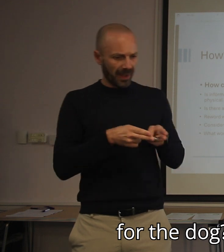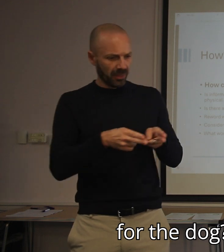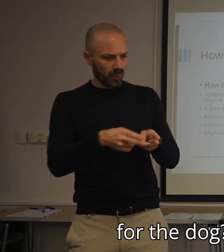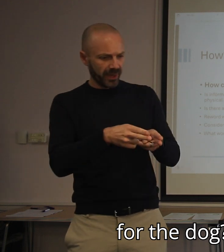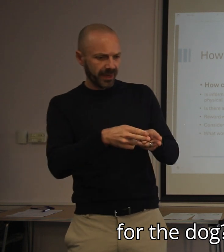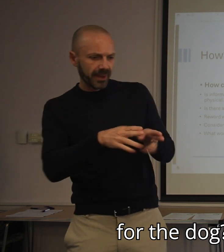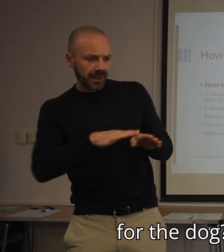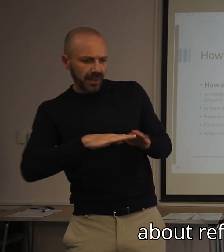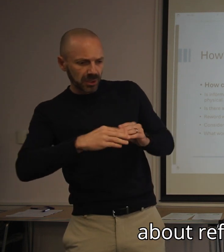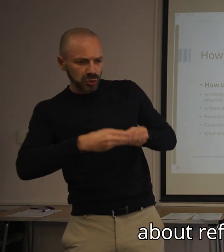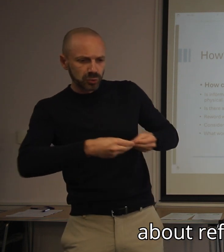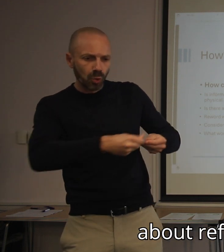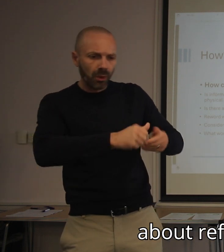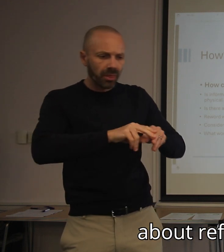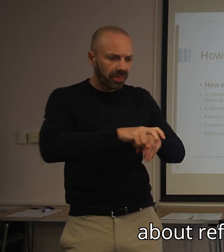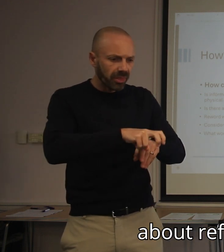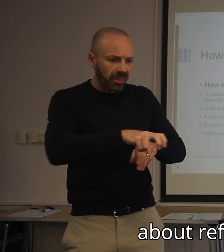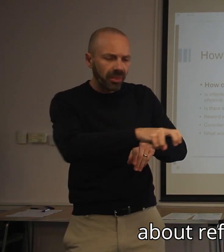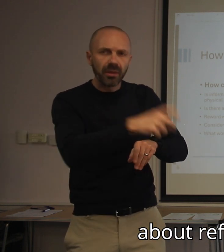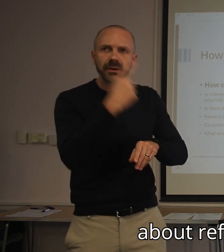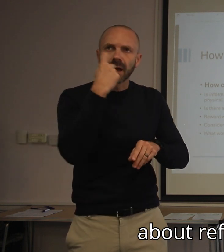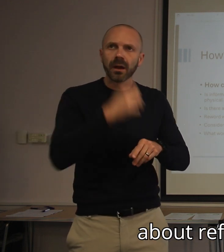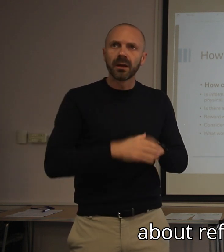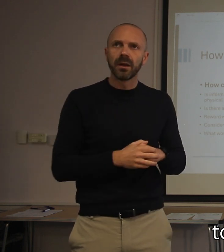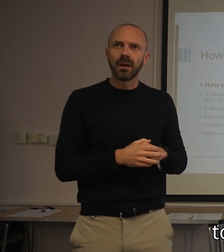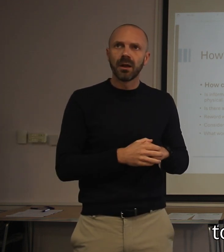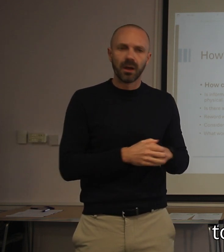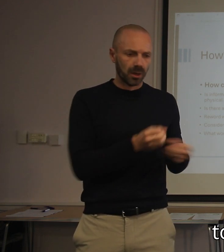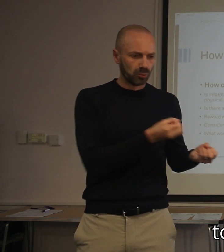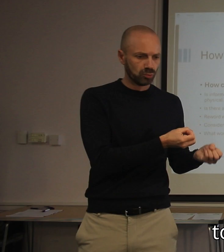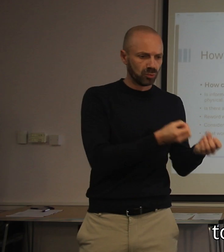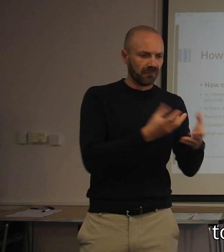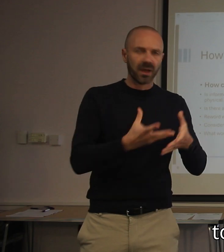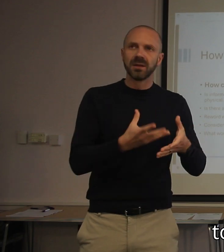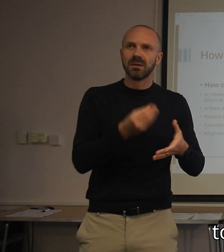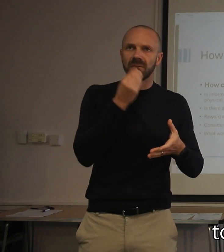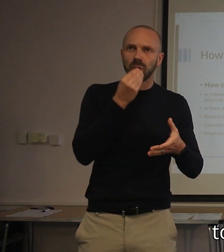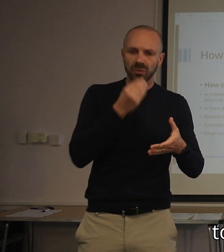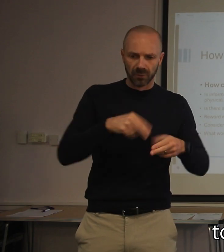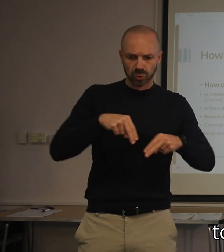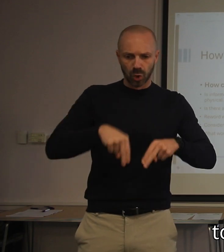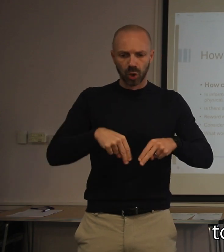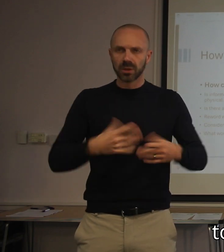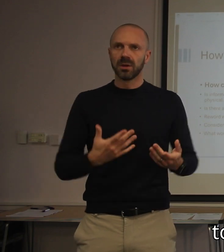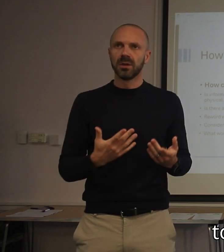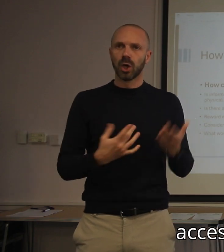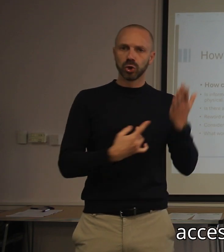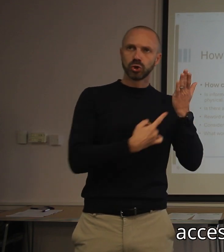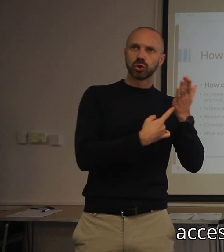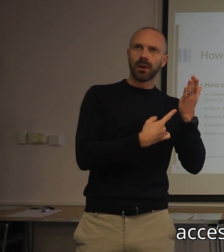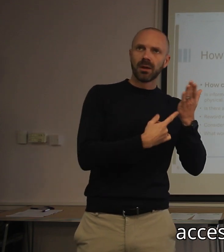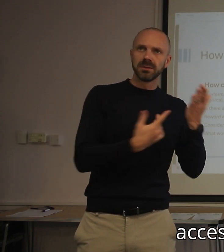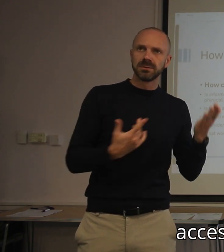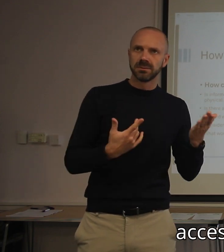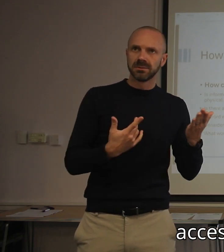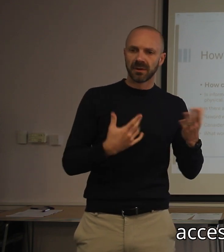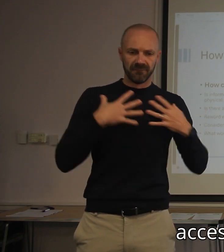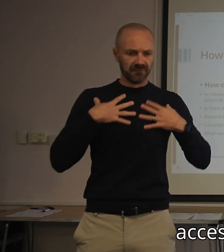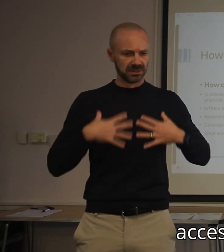Etc, etc. What about refreshments? What about toilets? Physically